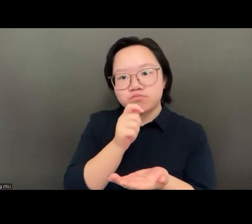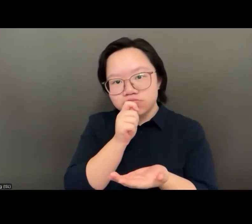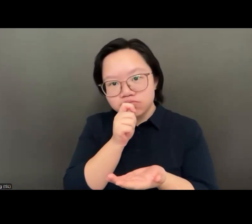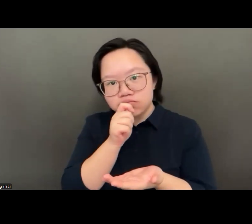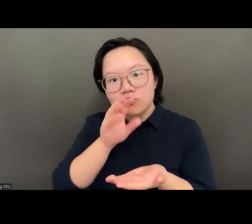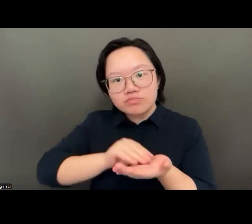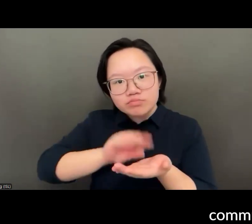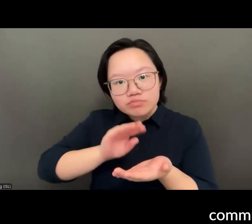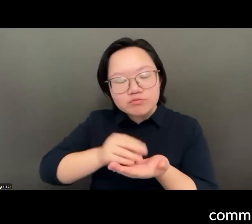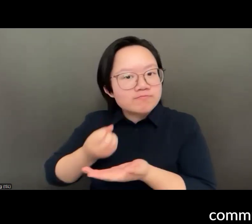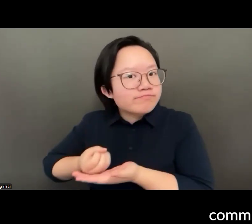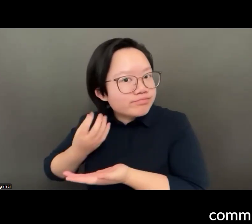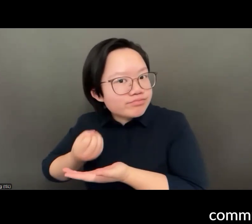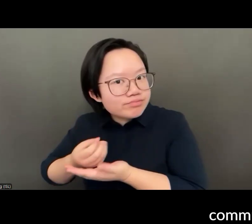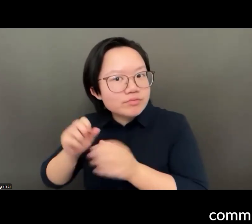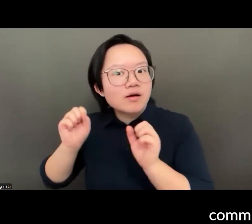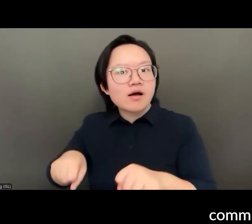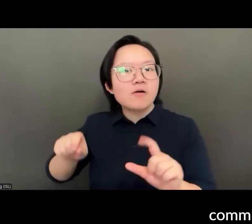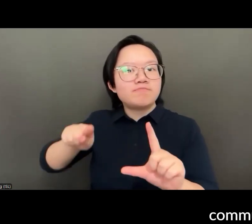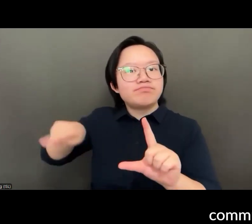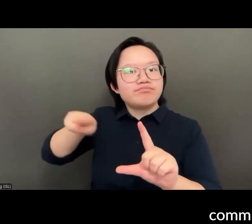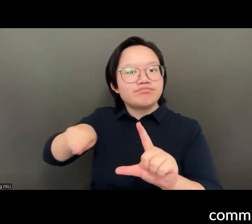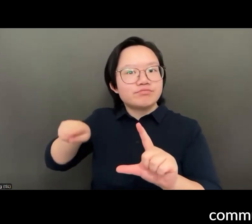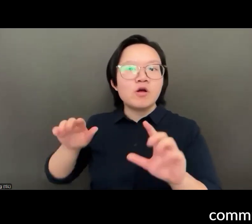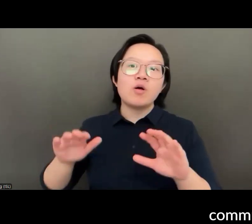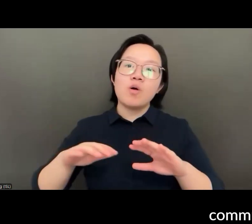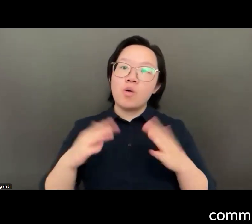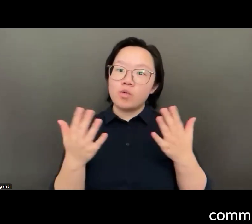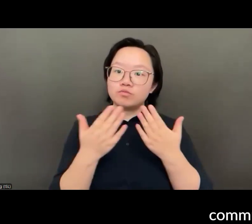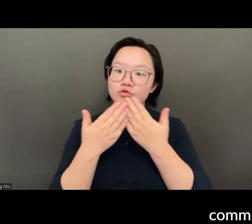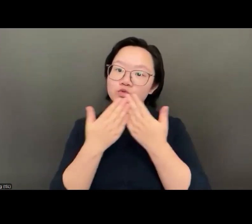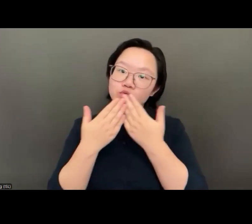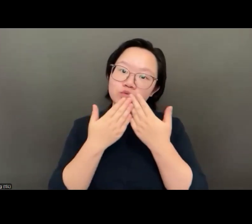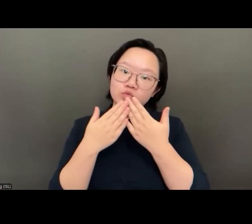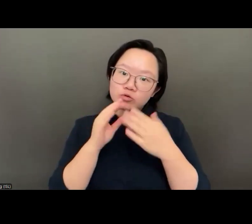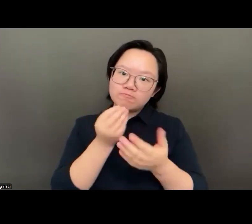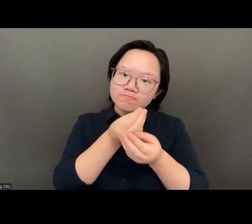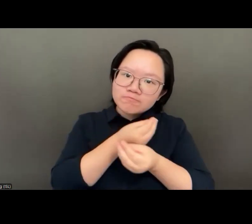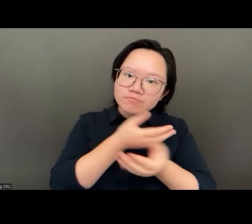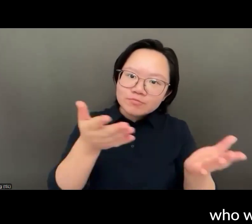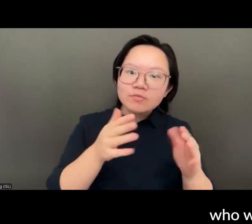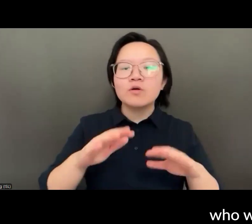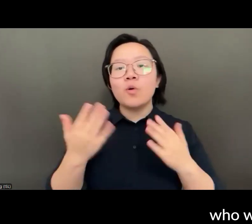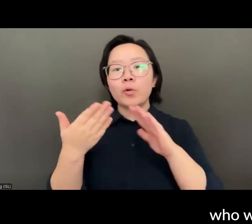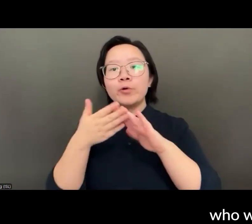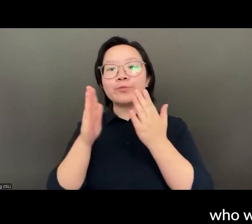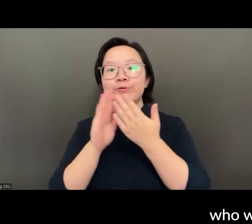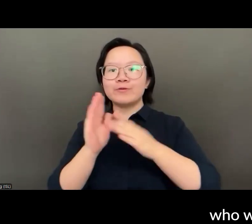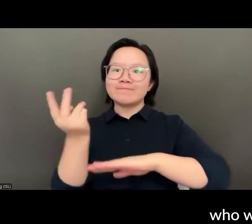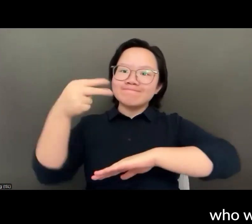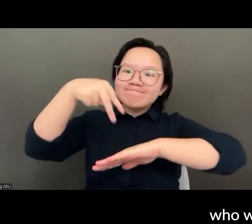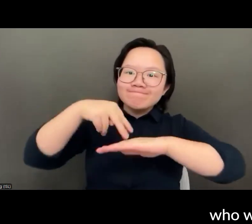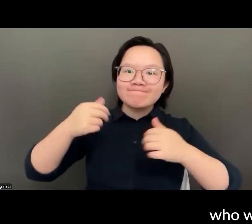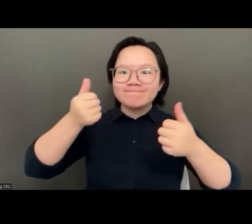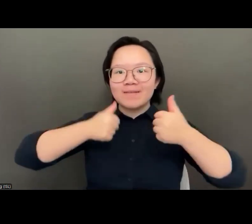posters, storytelling, community gathering, and a whole lot depended on our frontline staff who would work on a